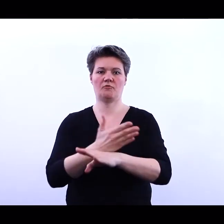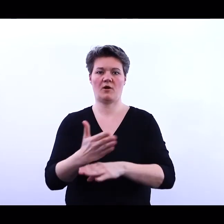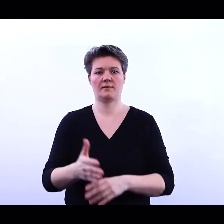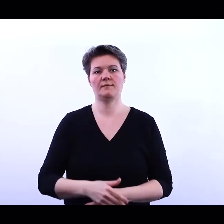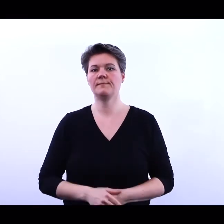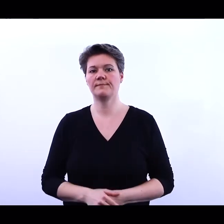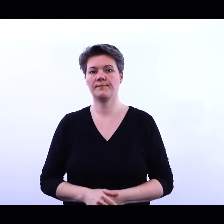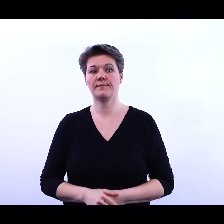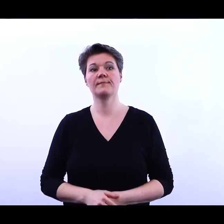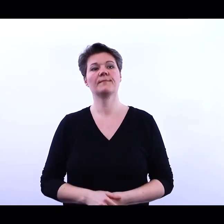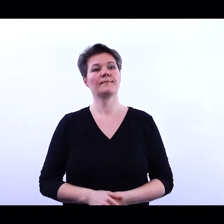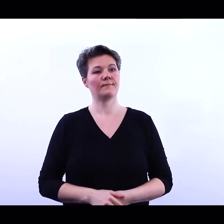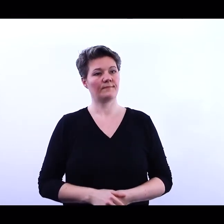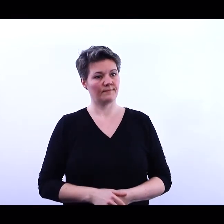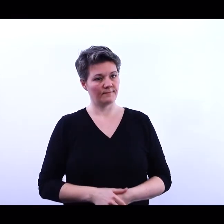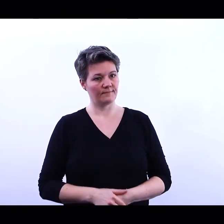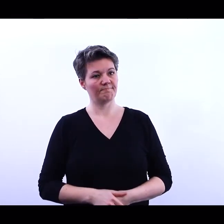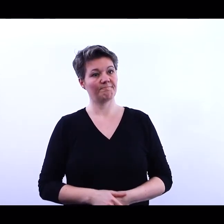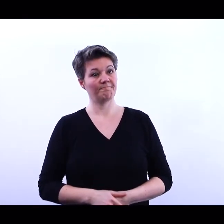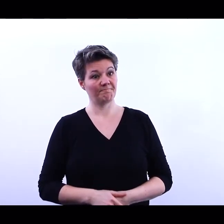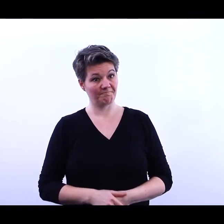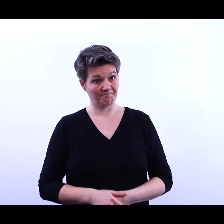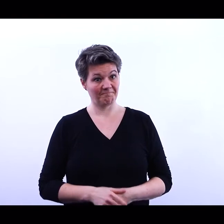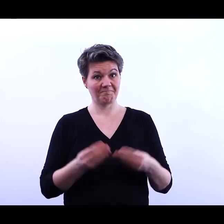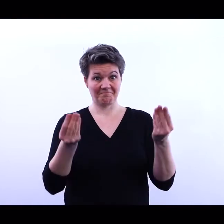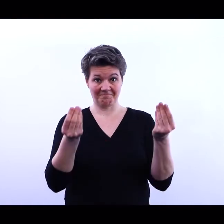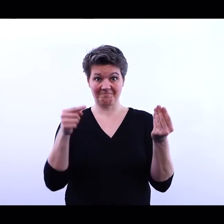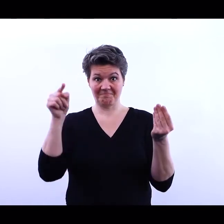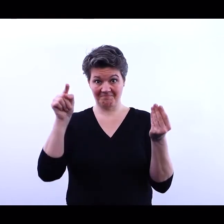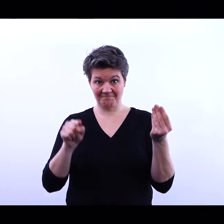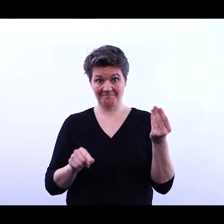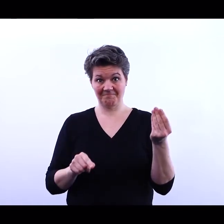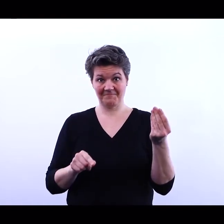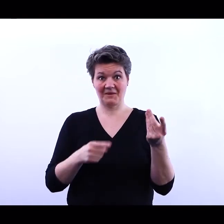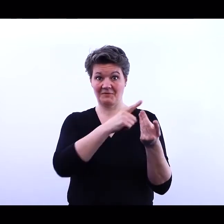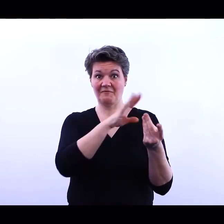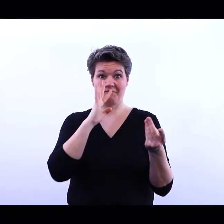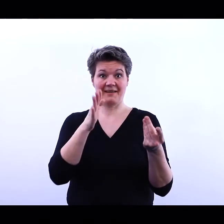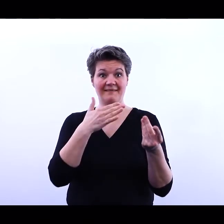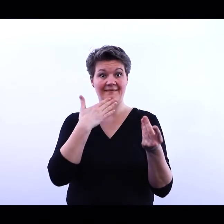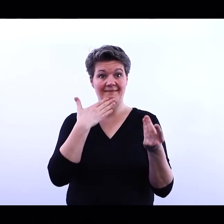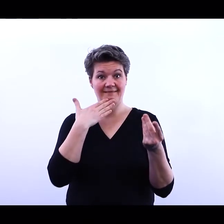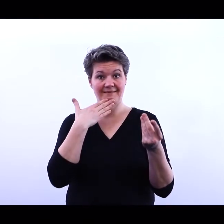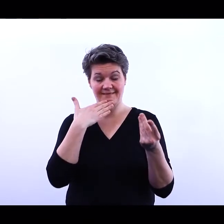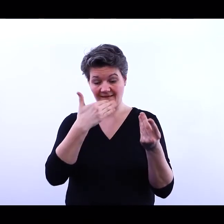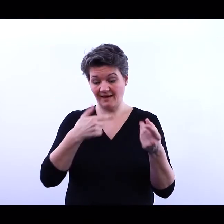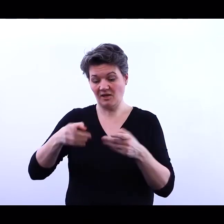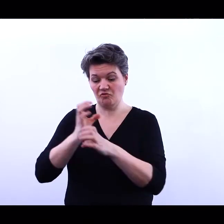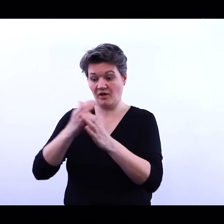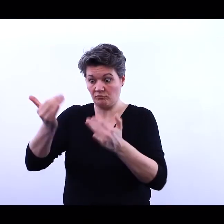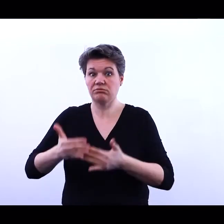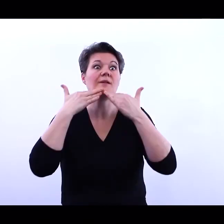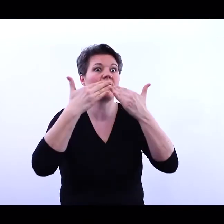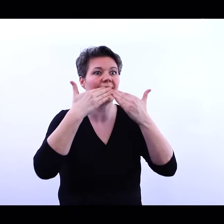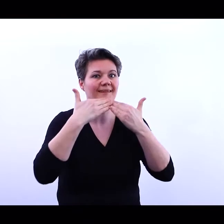There's a lot of thankfulness around your keynote, which is really nice. So a lot of people here in my chat say,